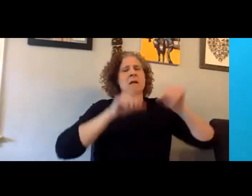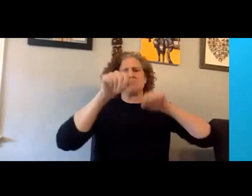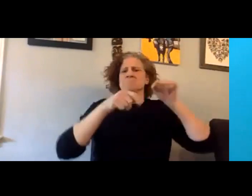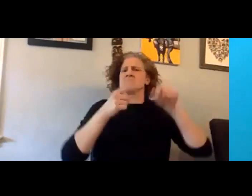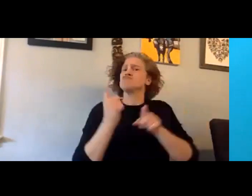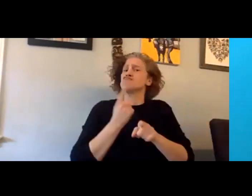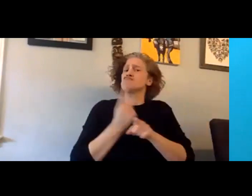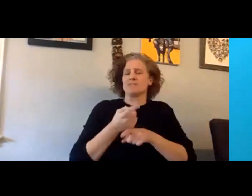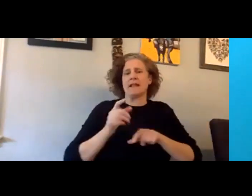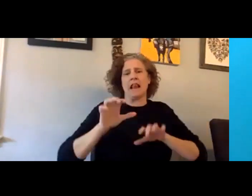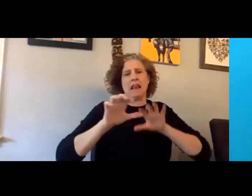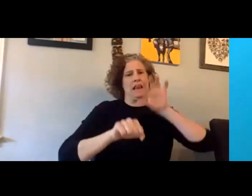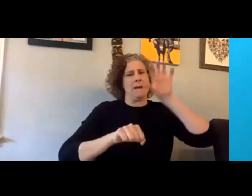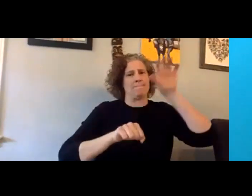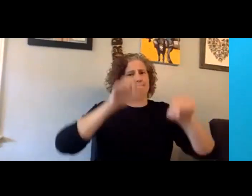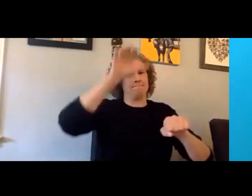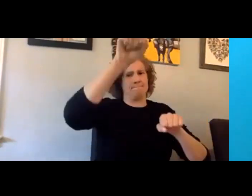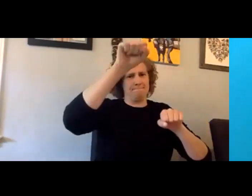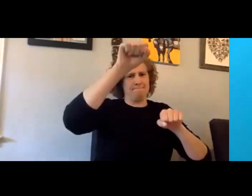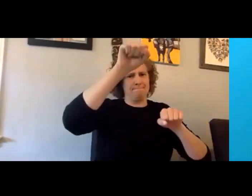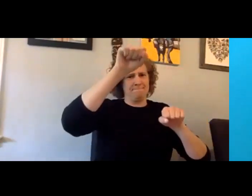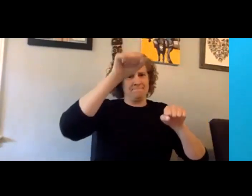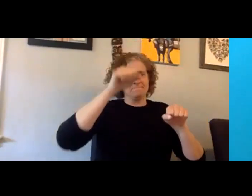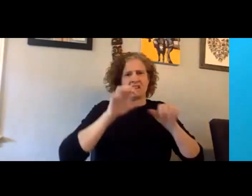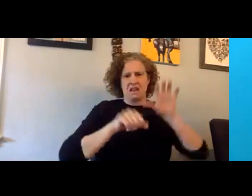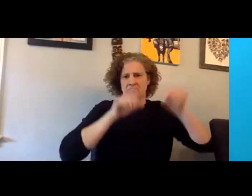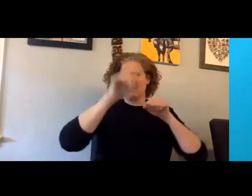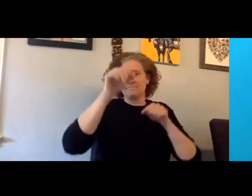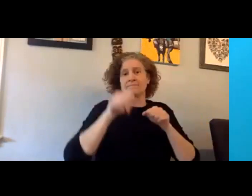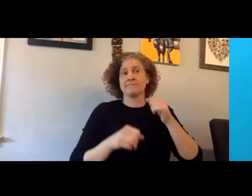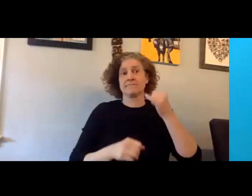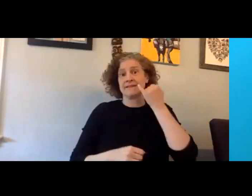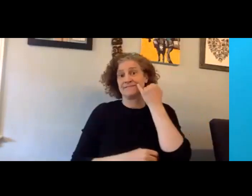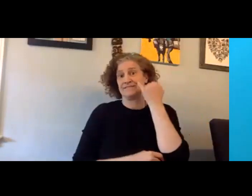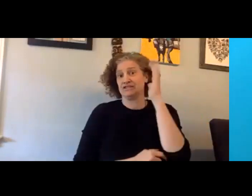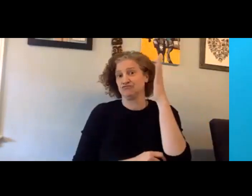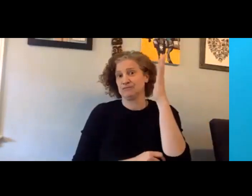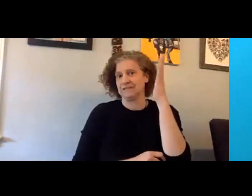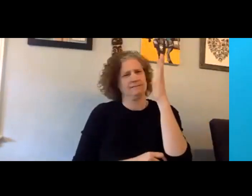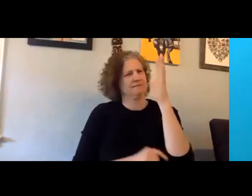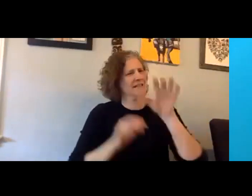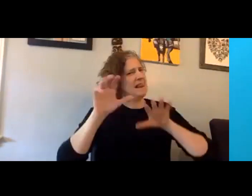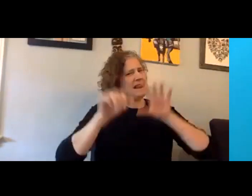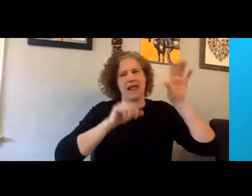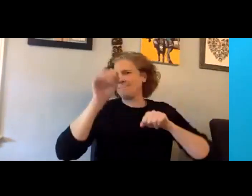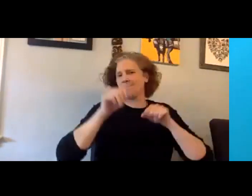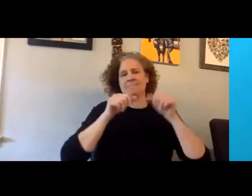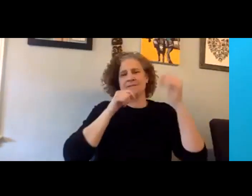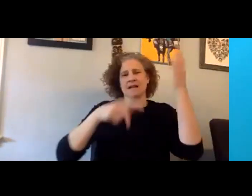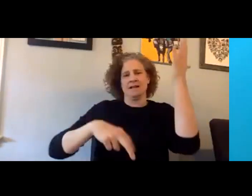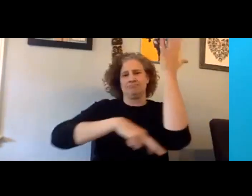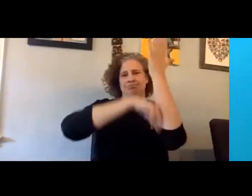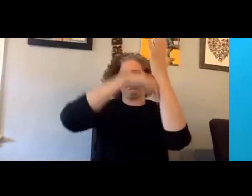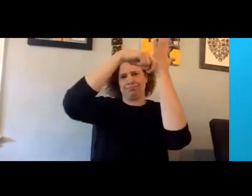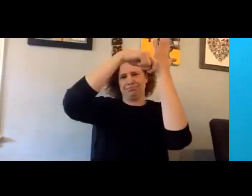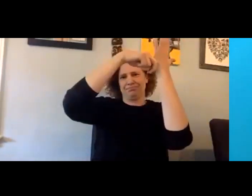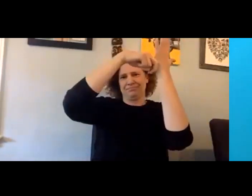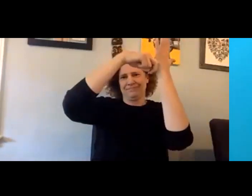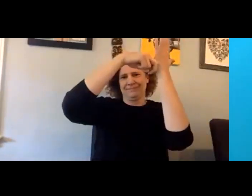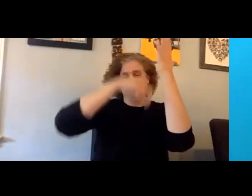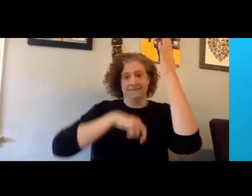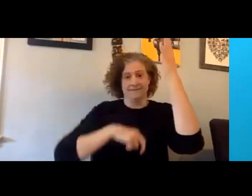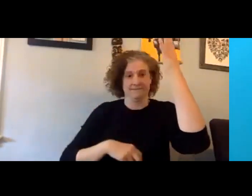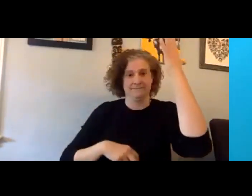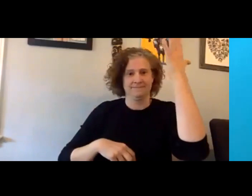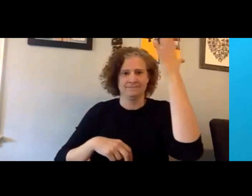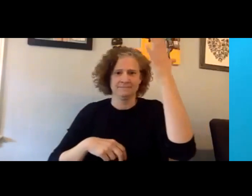So climb. You can, if it's just video climbing, it looks like this, climb. If they're climbing a tree, we don't climb like that. We